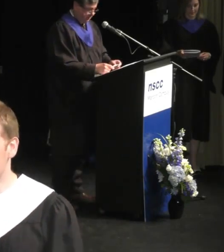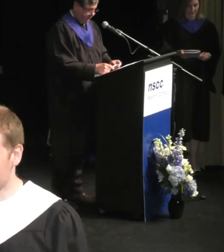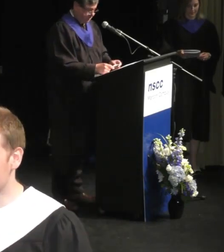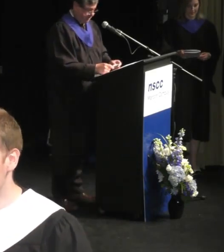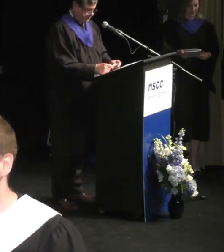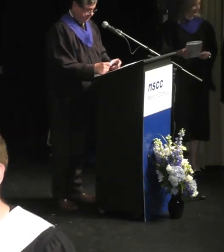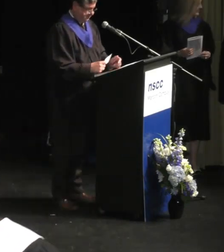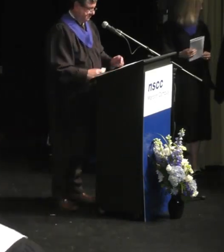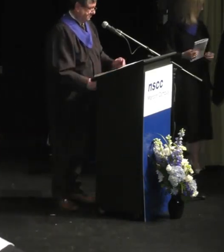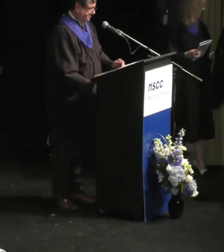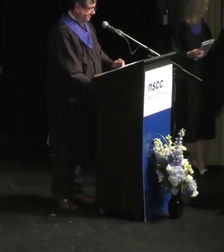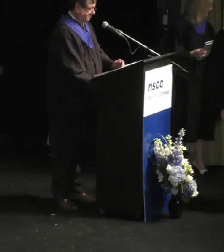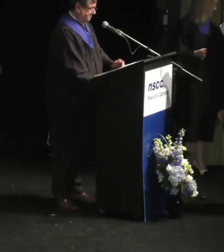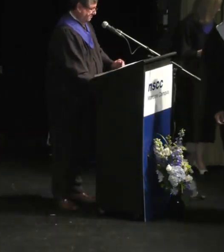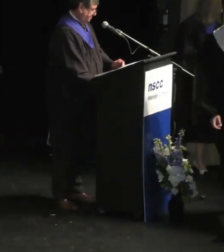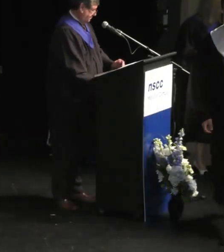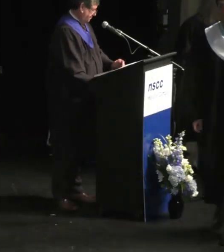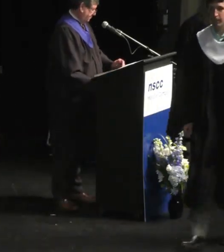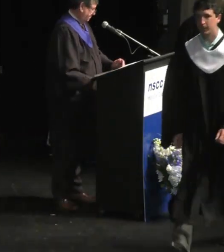Sean McPherson.